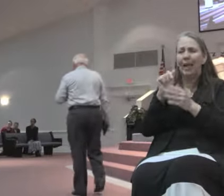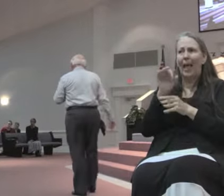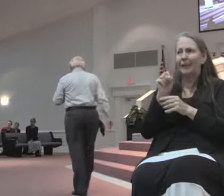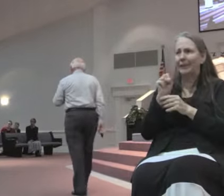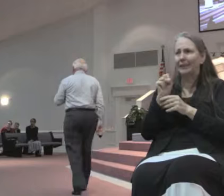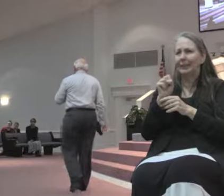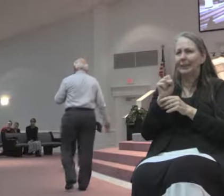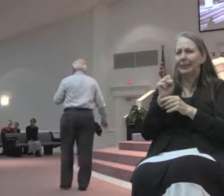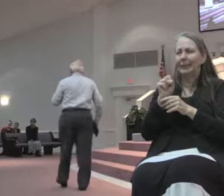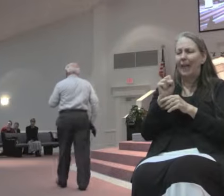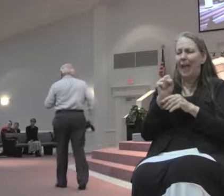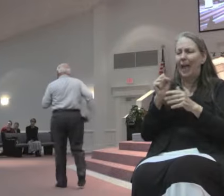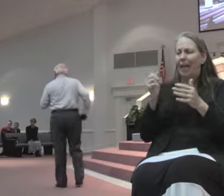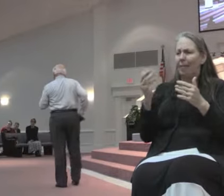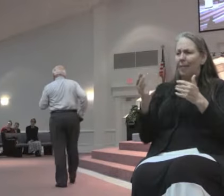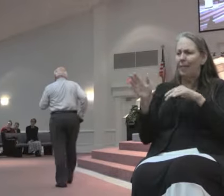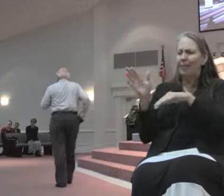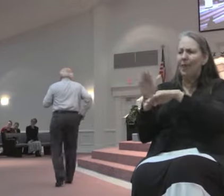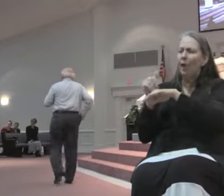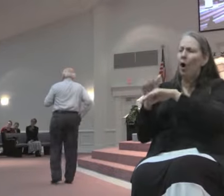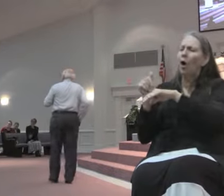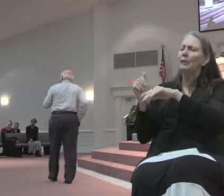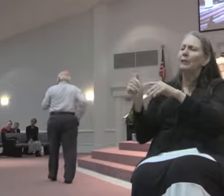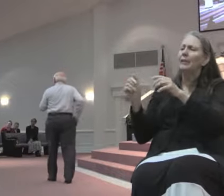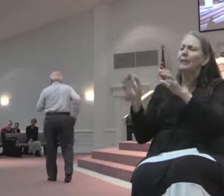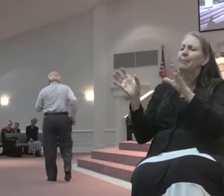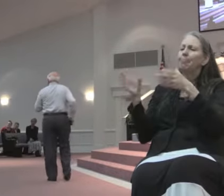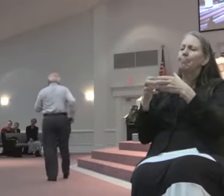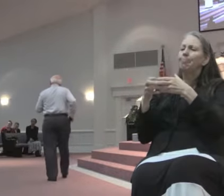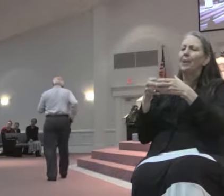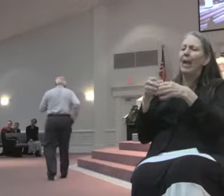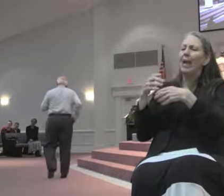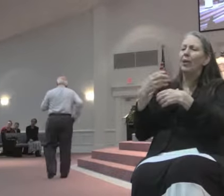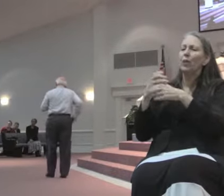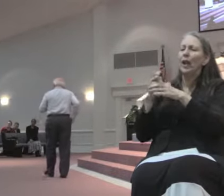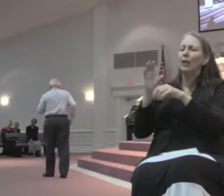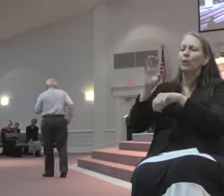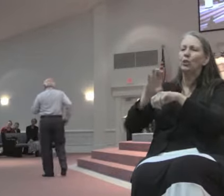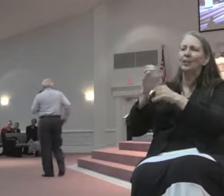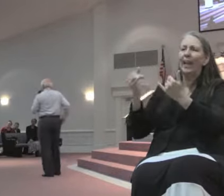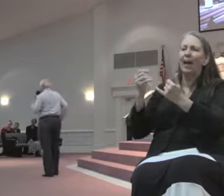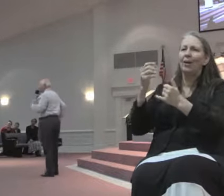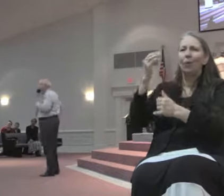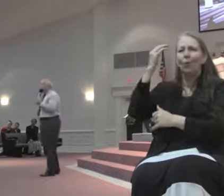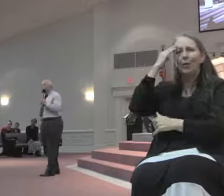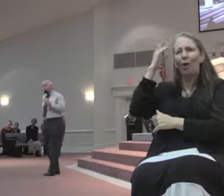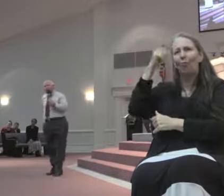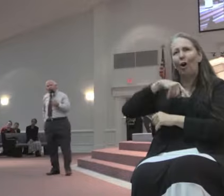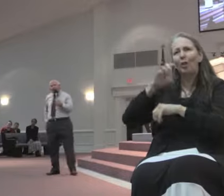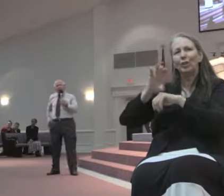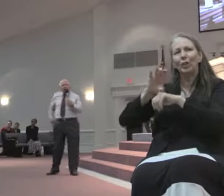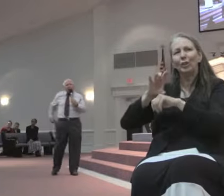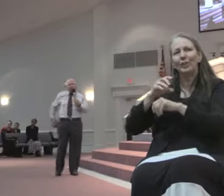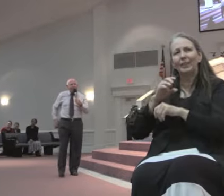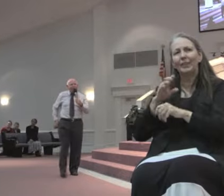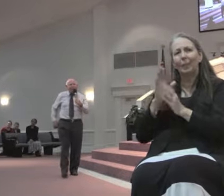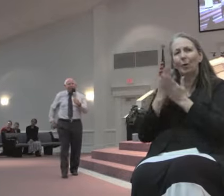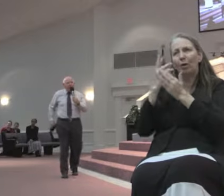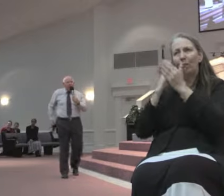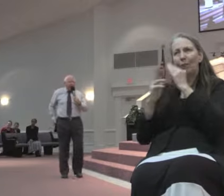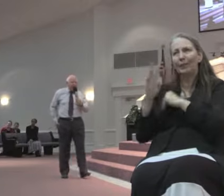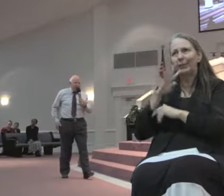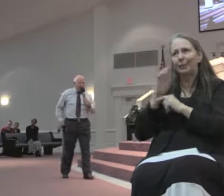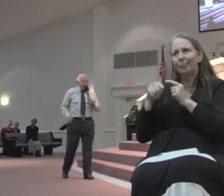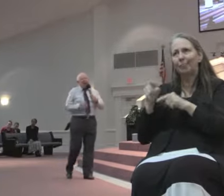then they called together the Council of Nicaea, created a church today that we know is a false church spoken about in the book of